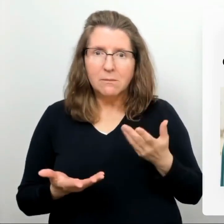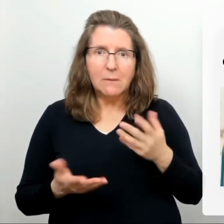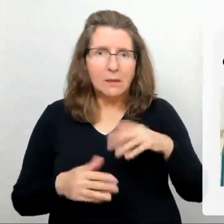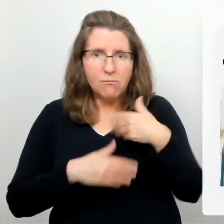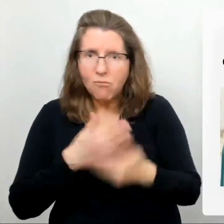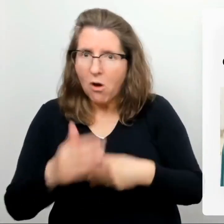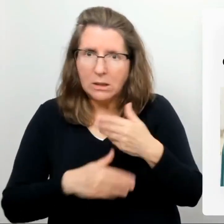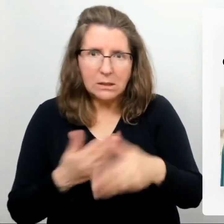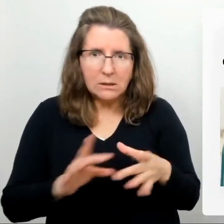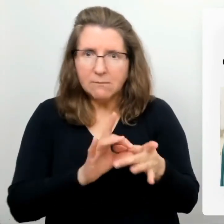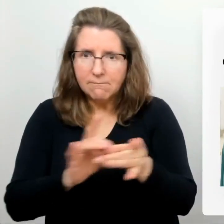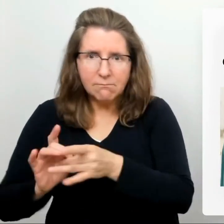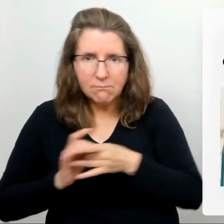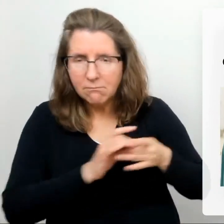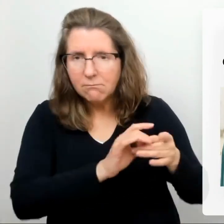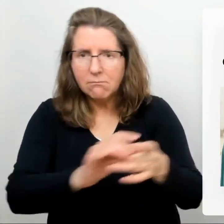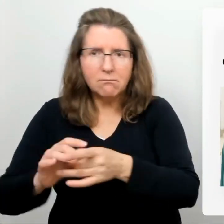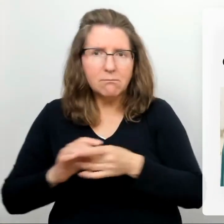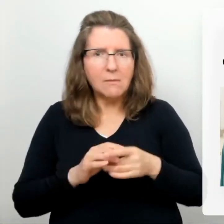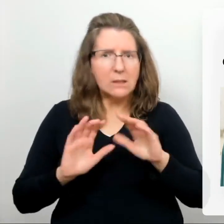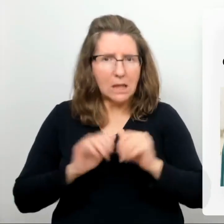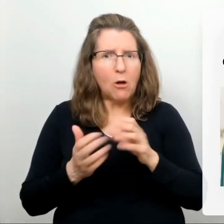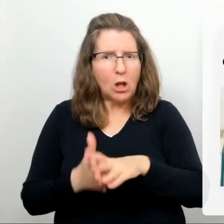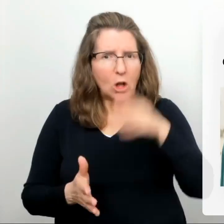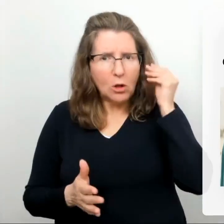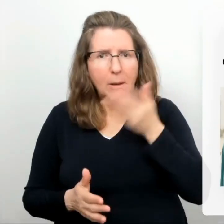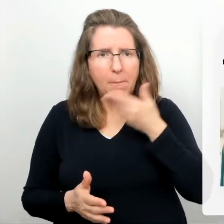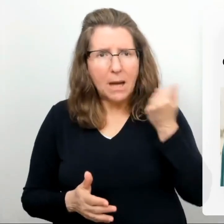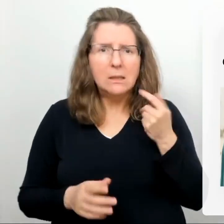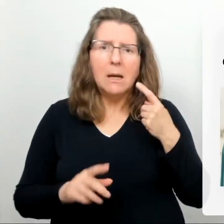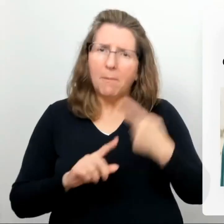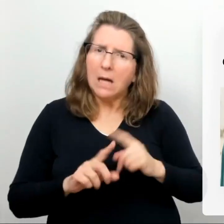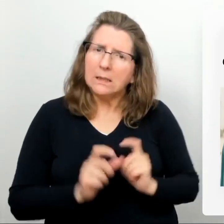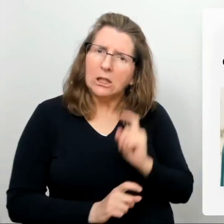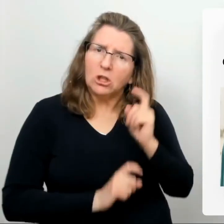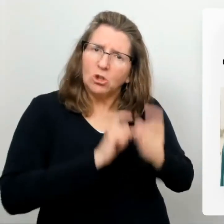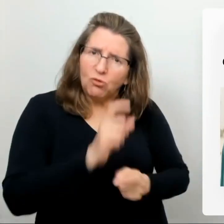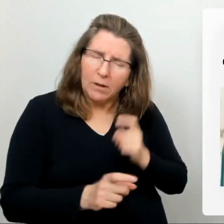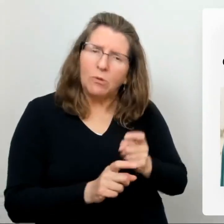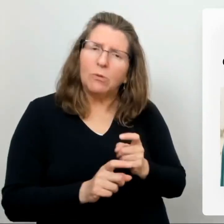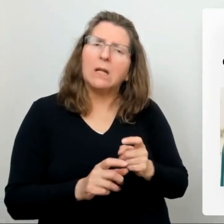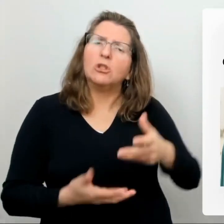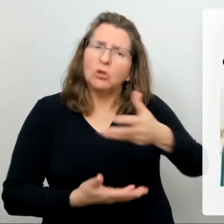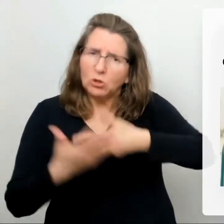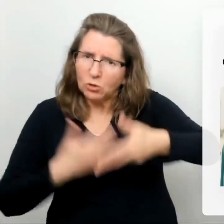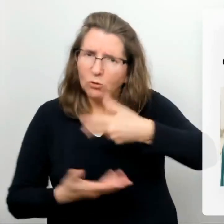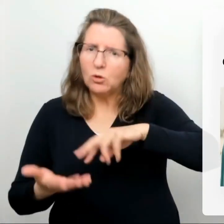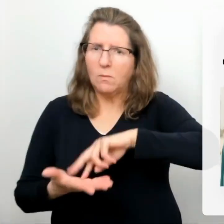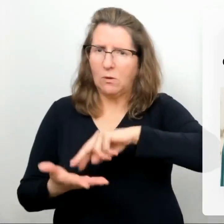with relationships. It is one of the ways he likes to learn best. He is contributing, which provides a sense